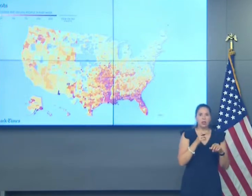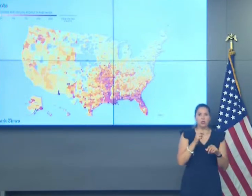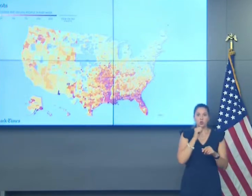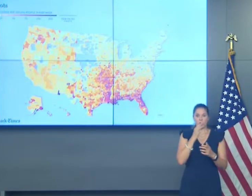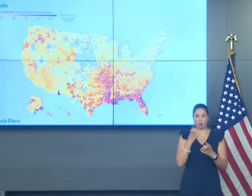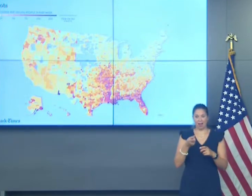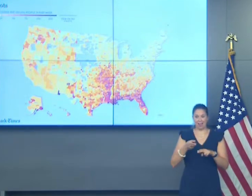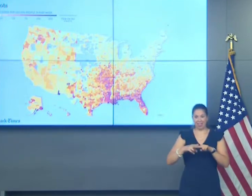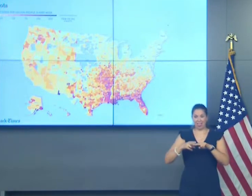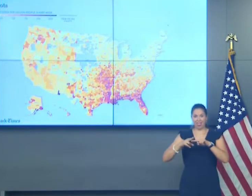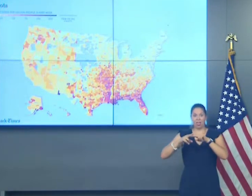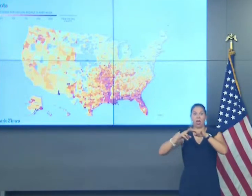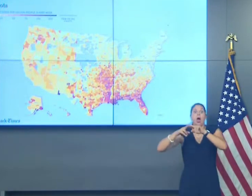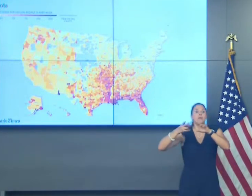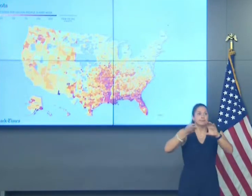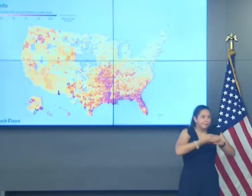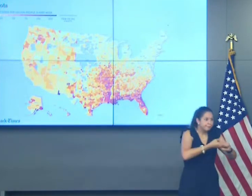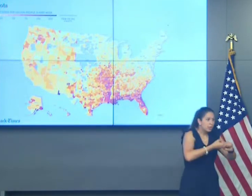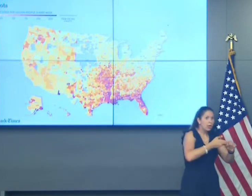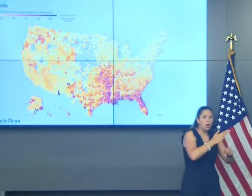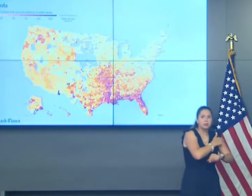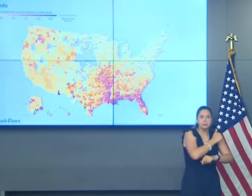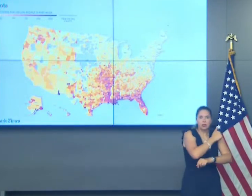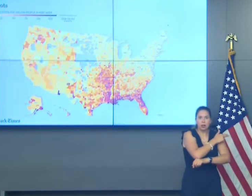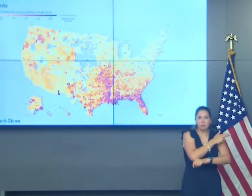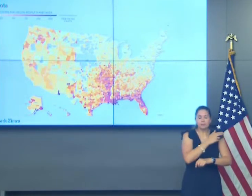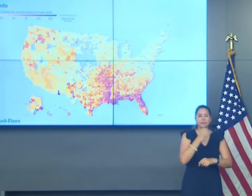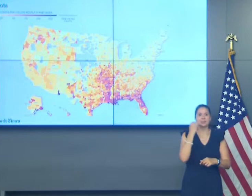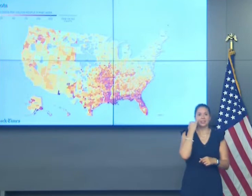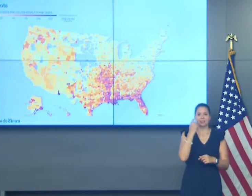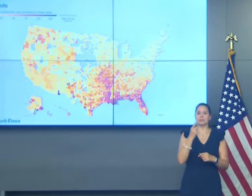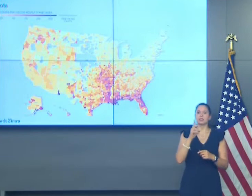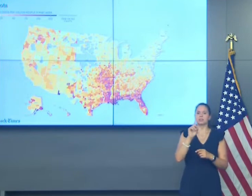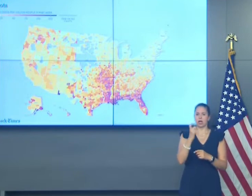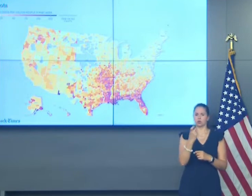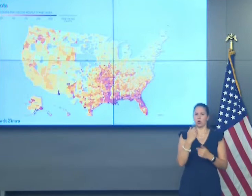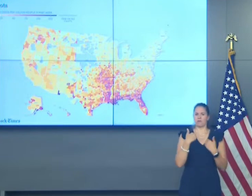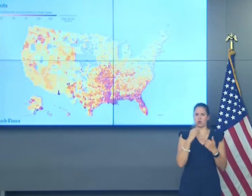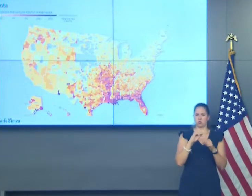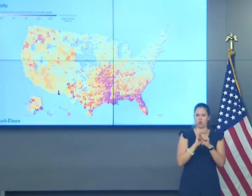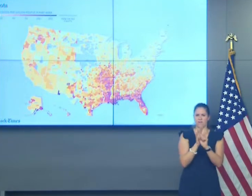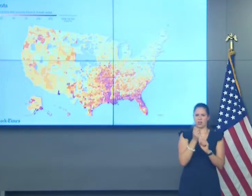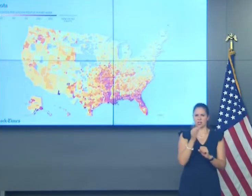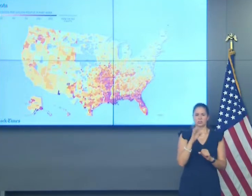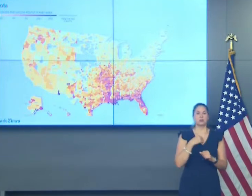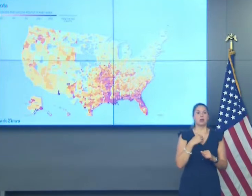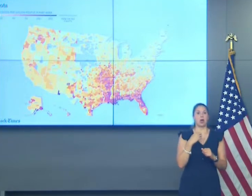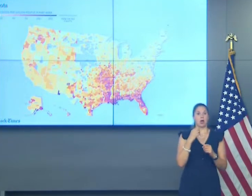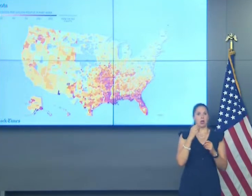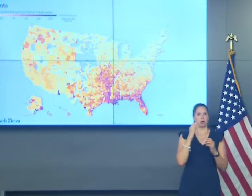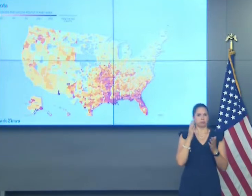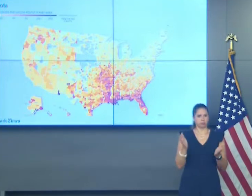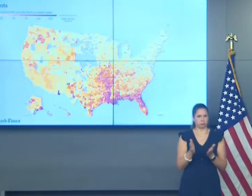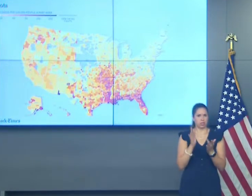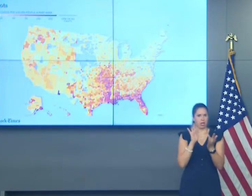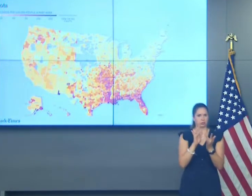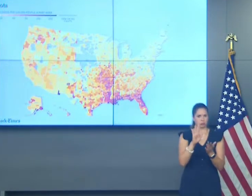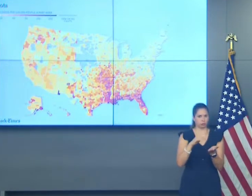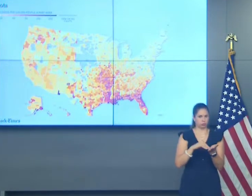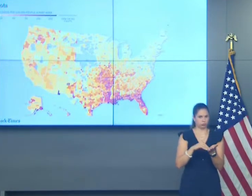becoming sick enough to be in the hospital. If you do get diagnosed with COVID-19, I urge you to immediately contact your healthcare